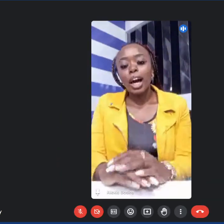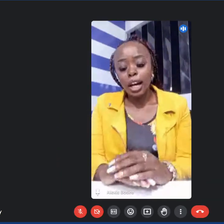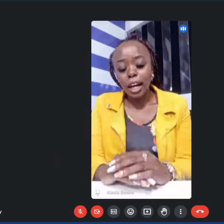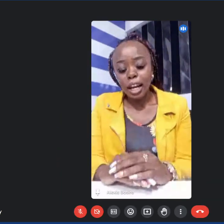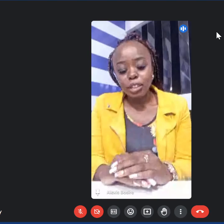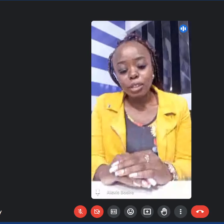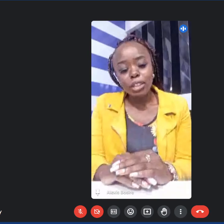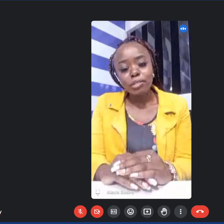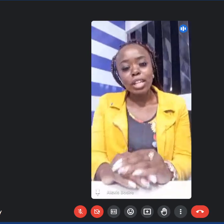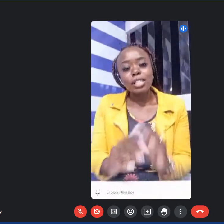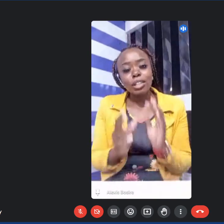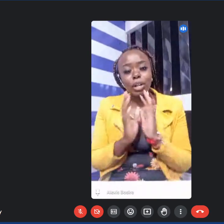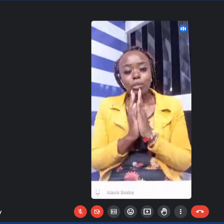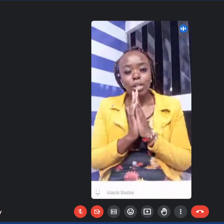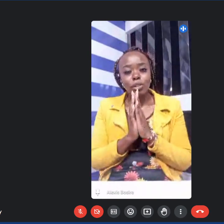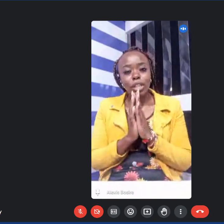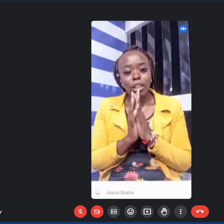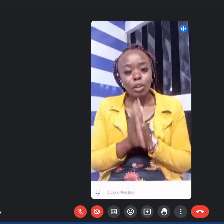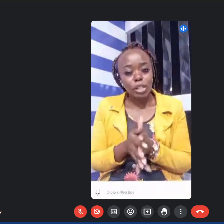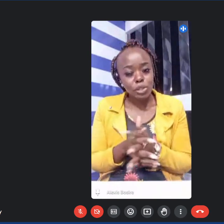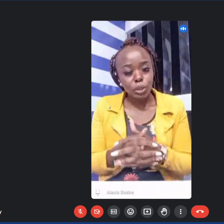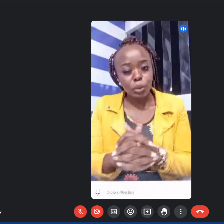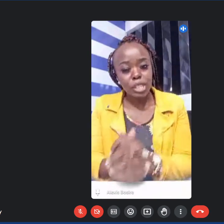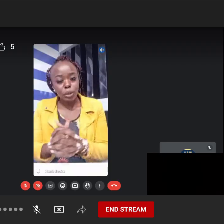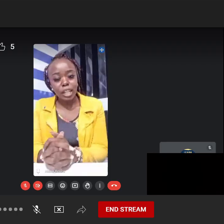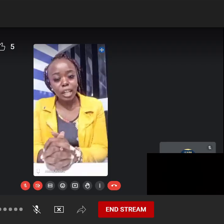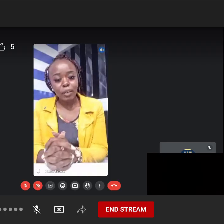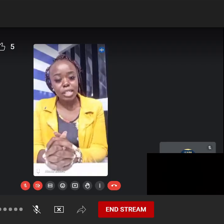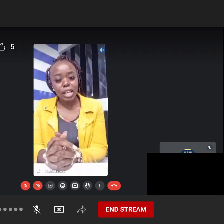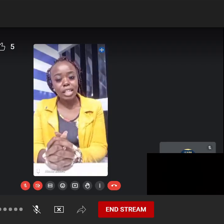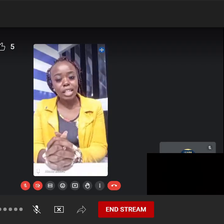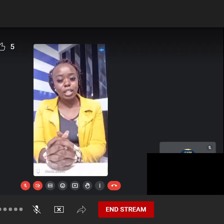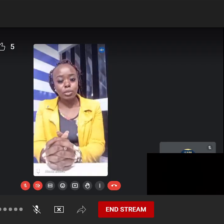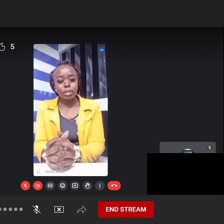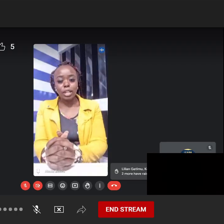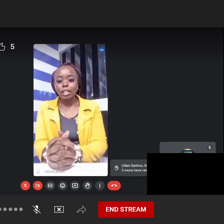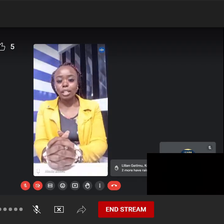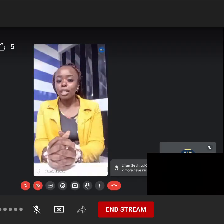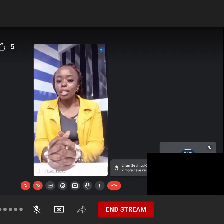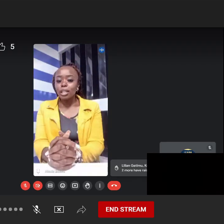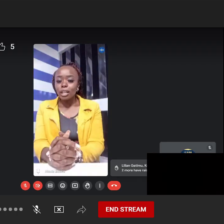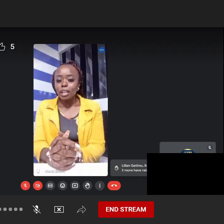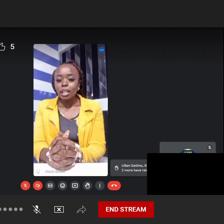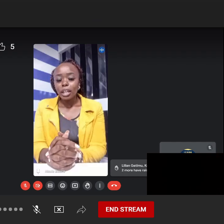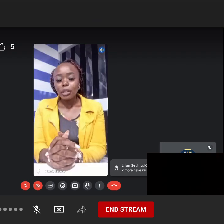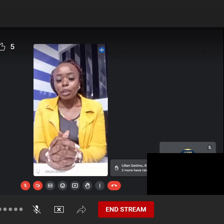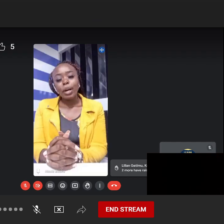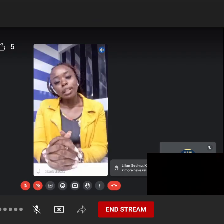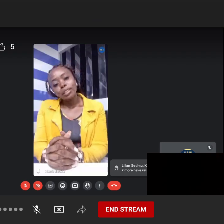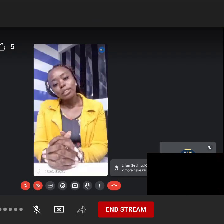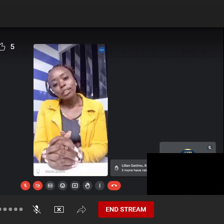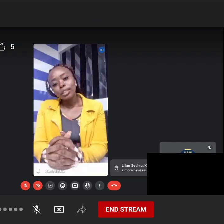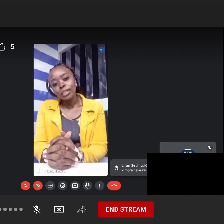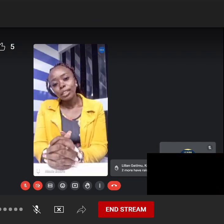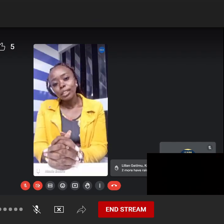Okay, I don't know if there's anyone who has gotten lost when we were sending our signs A to Z. Anyone?